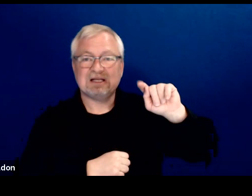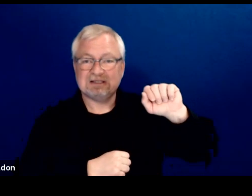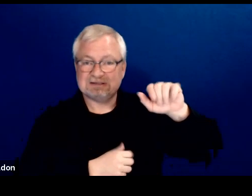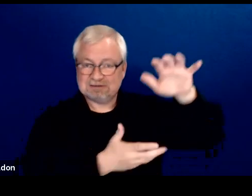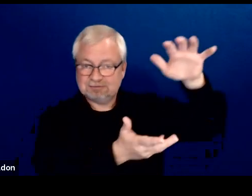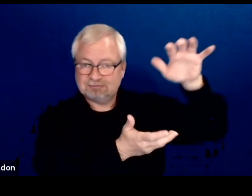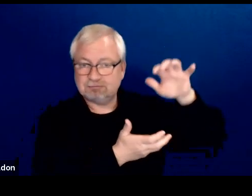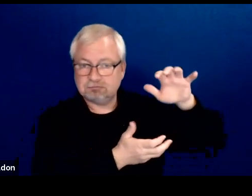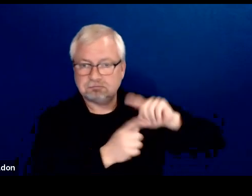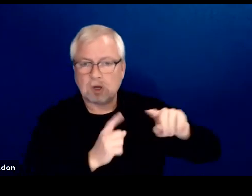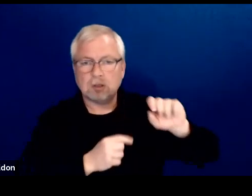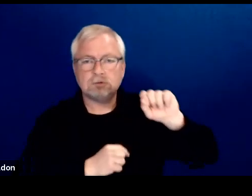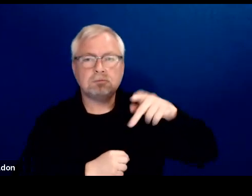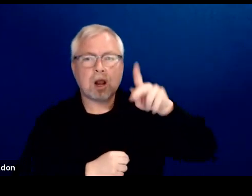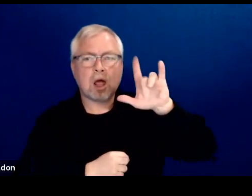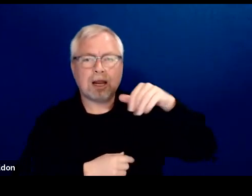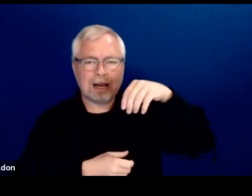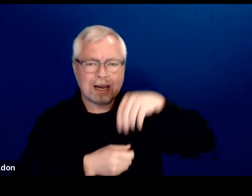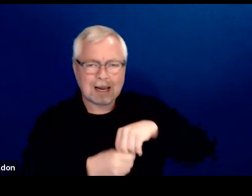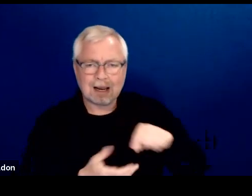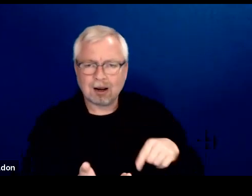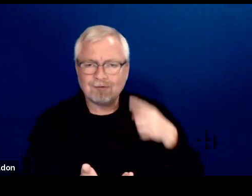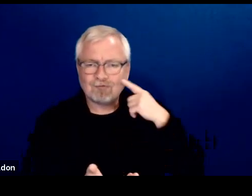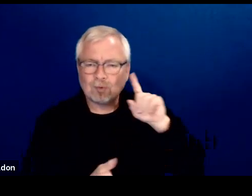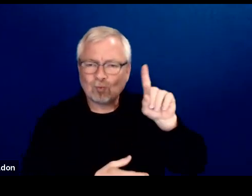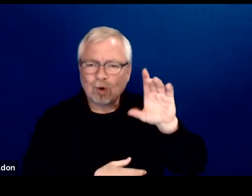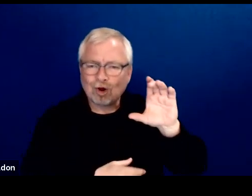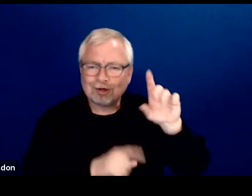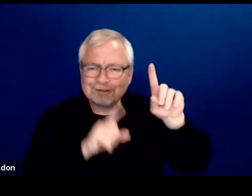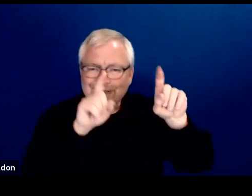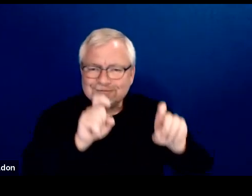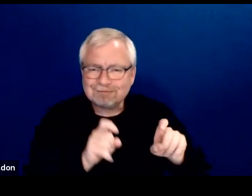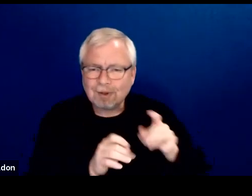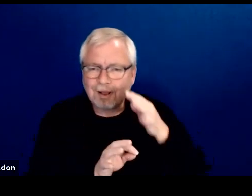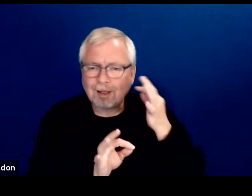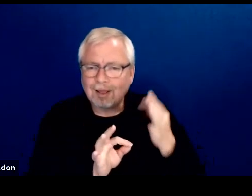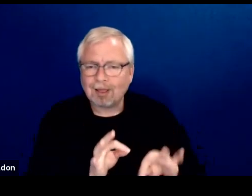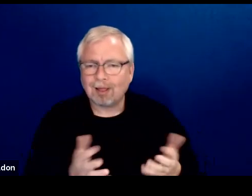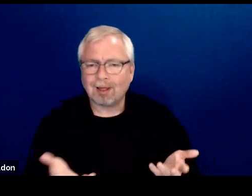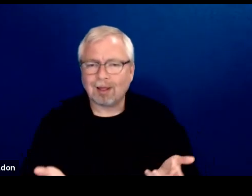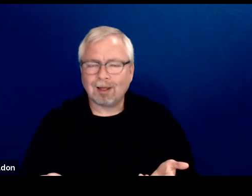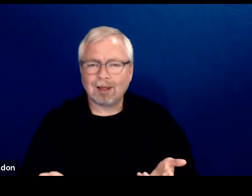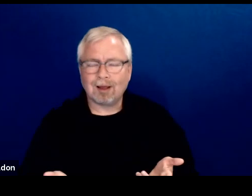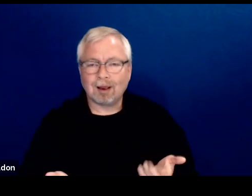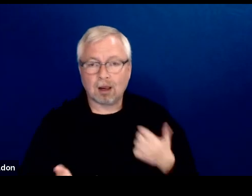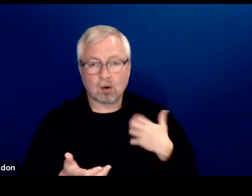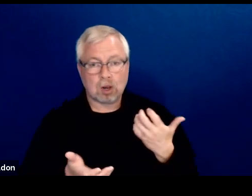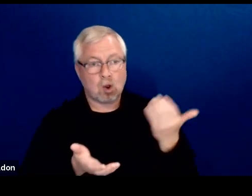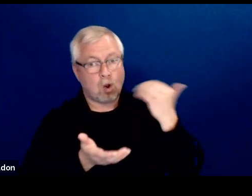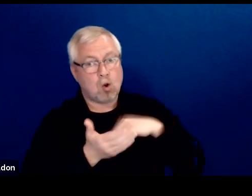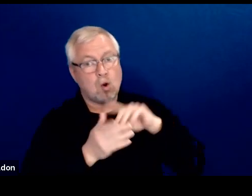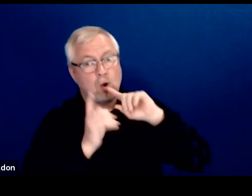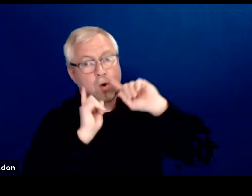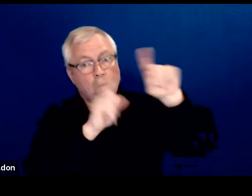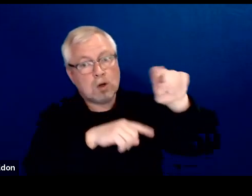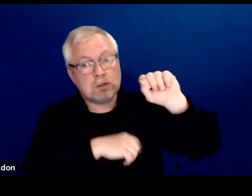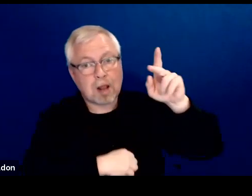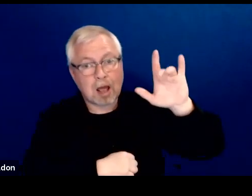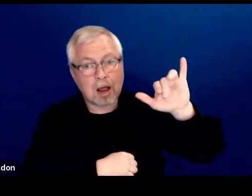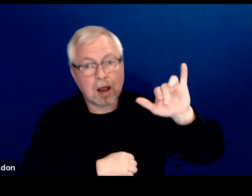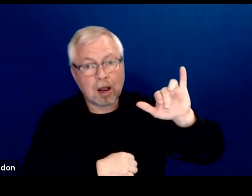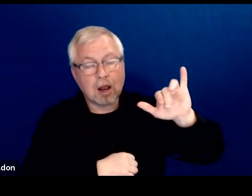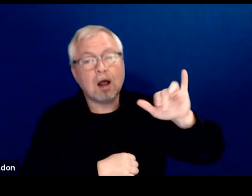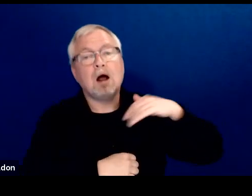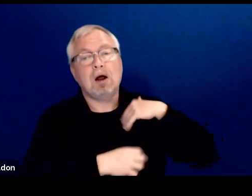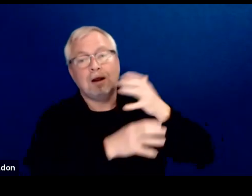tests. And if you want to reorder the supplies to make the Abbott rapid test work, you're